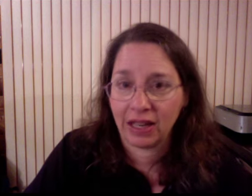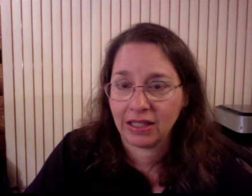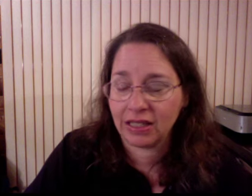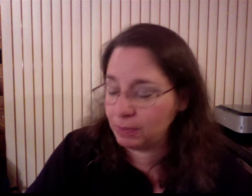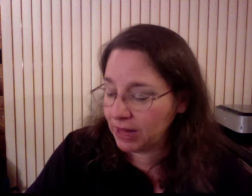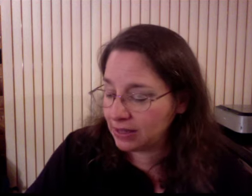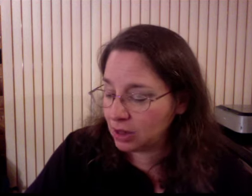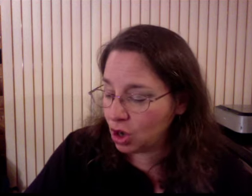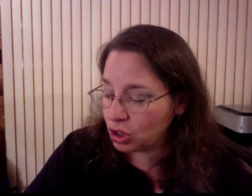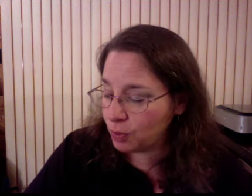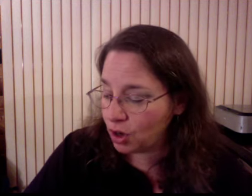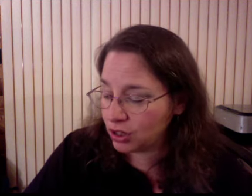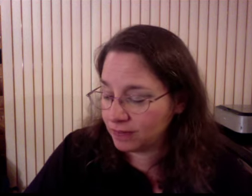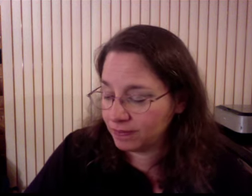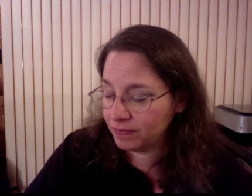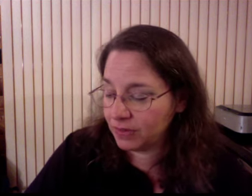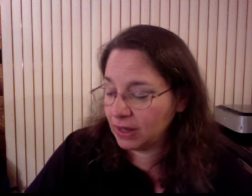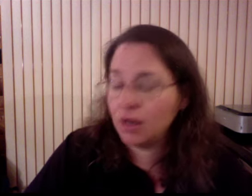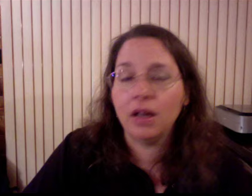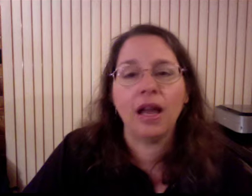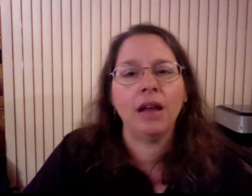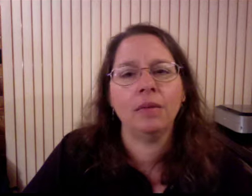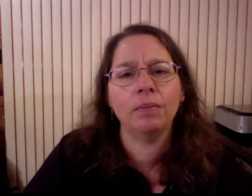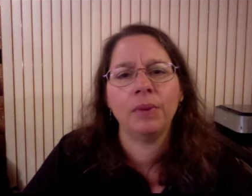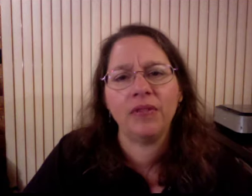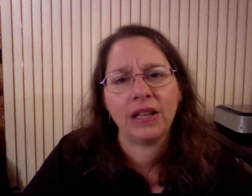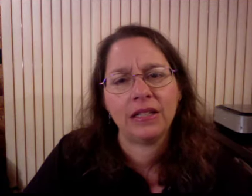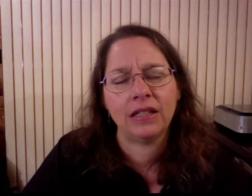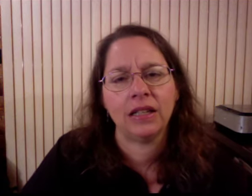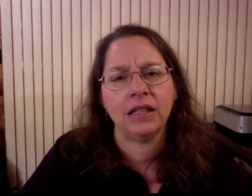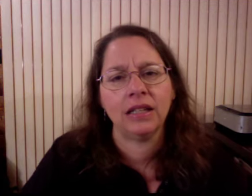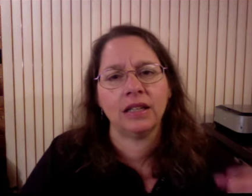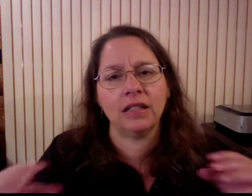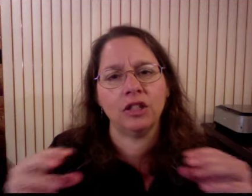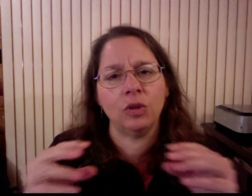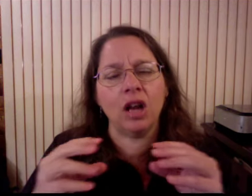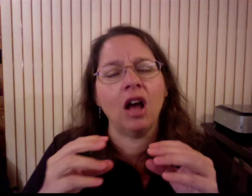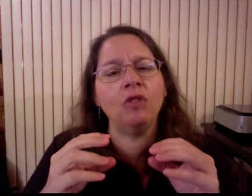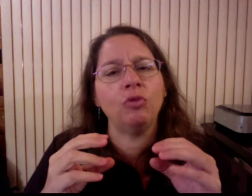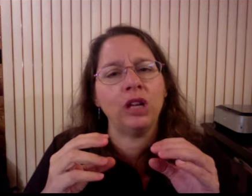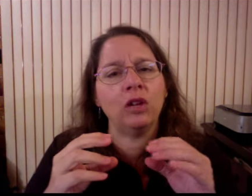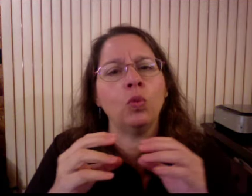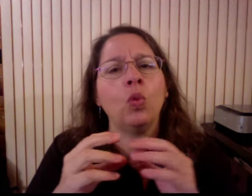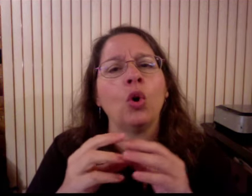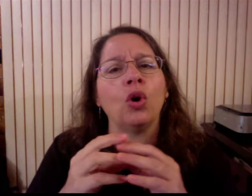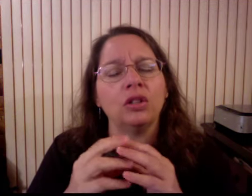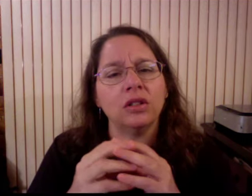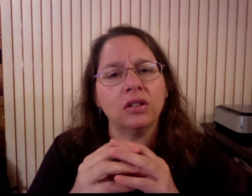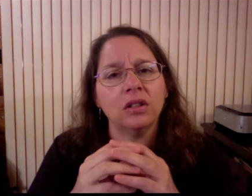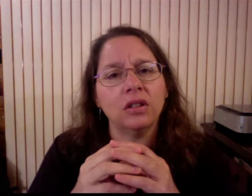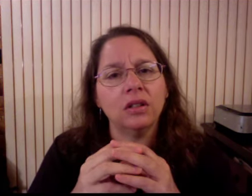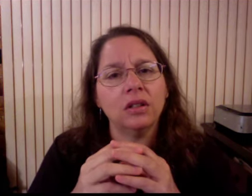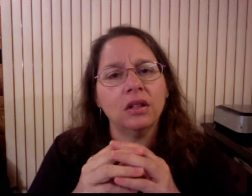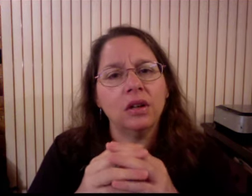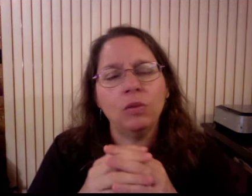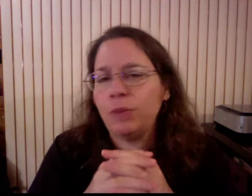fantasy plays a large part. But fantasy leads us into an unreal world with people